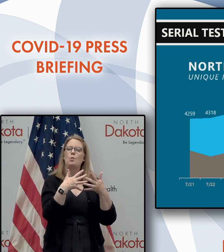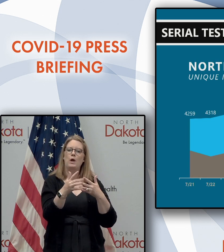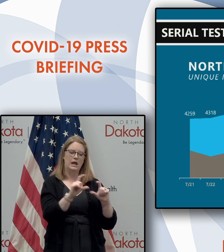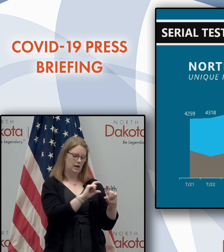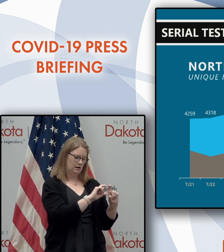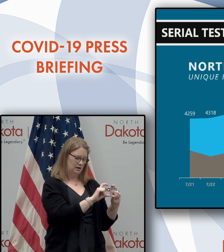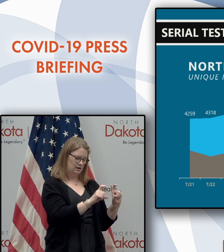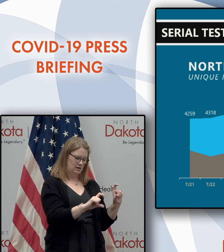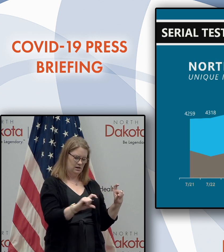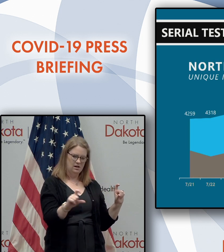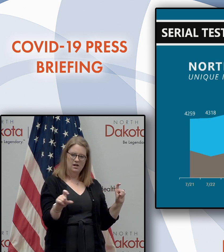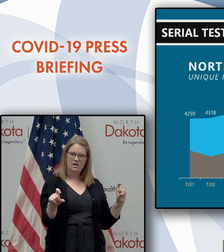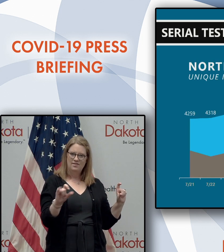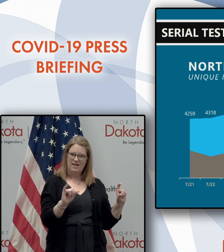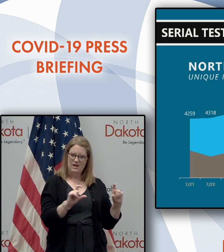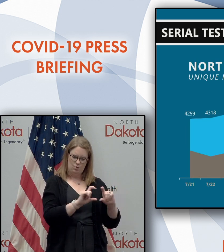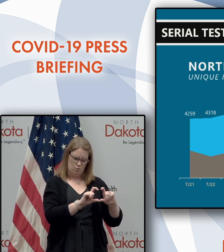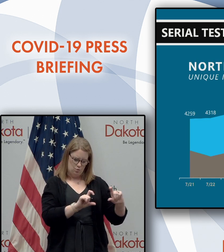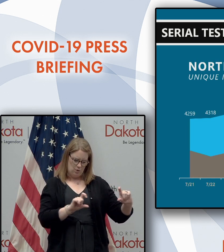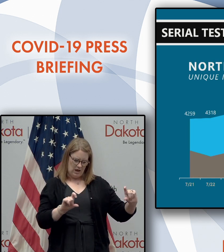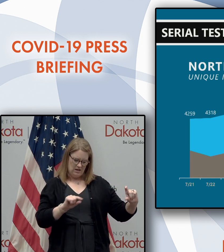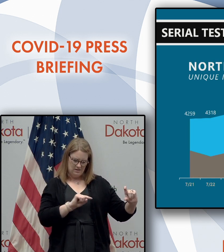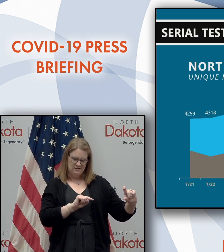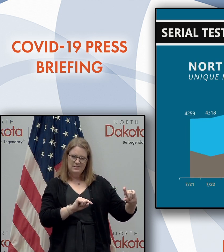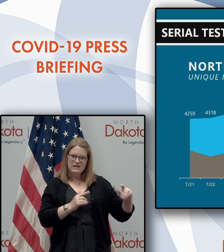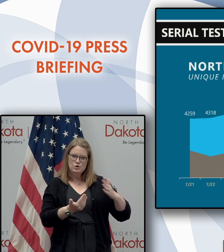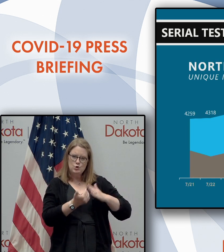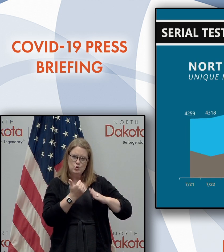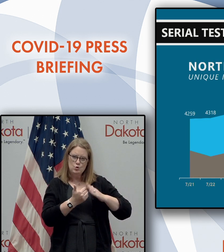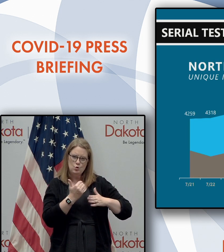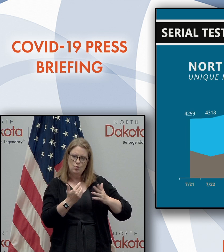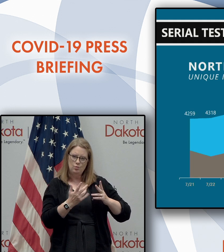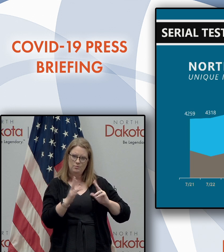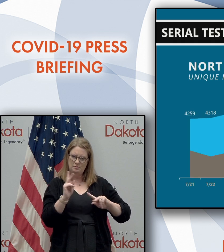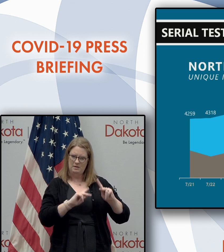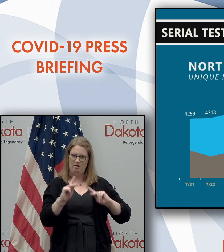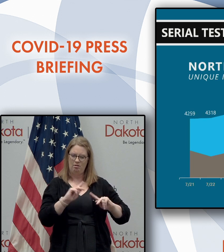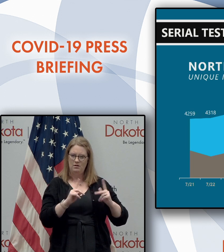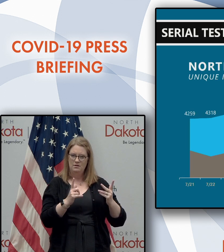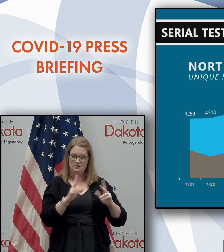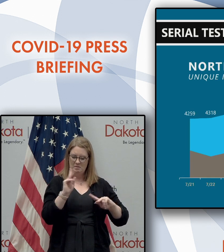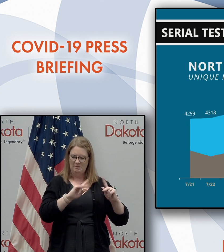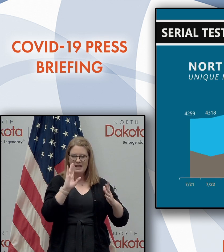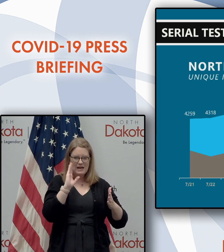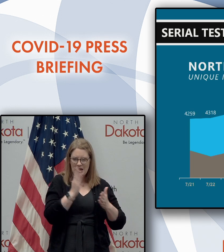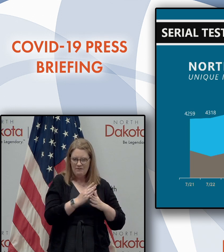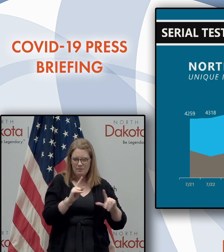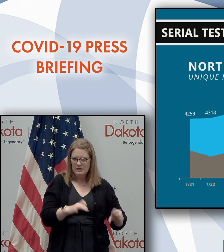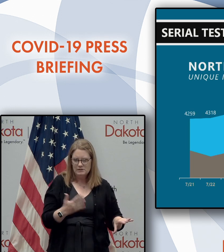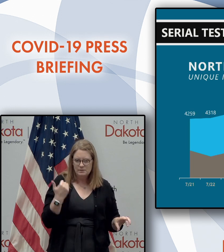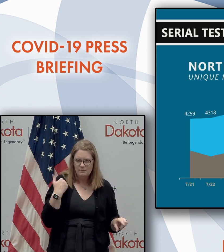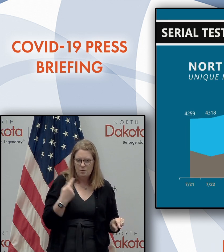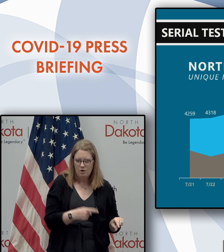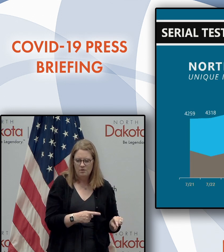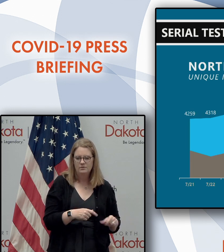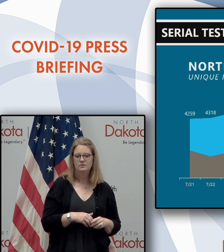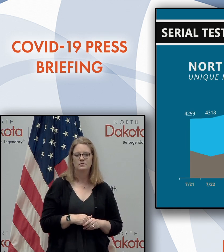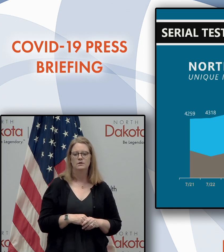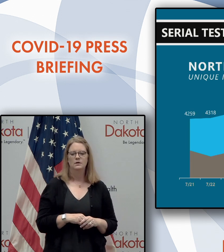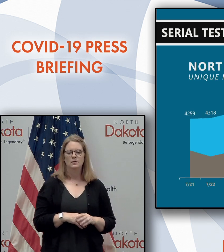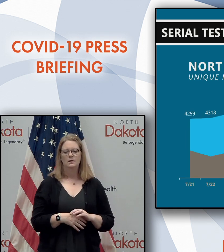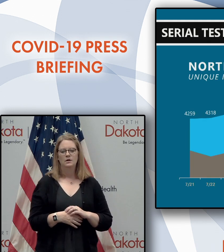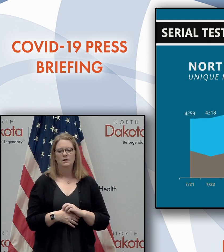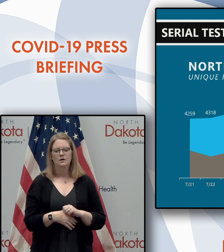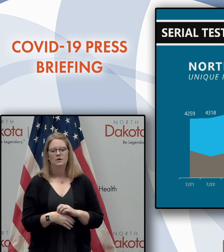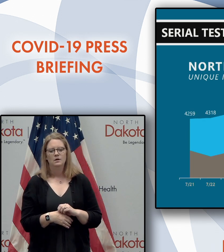bottom, or the darker shaded area, represents new individuals who had not been tested before.